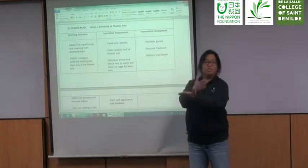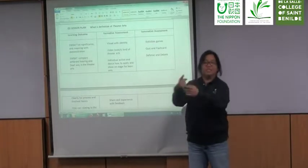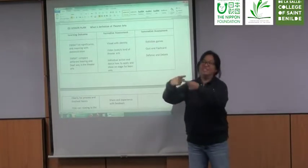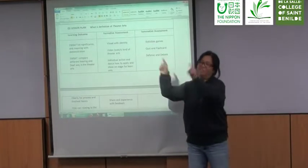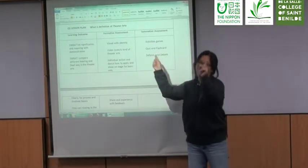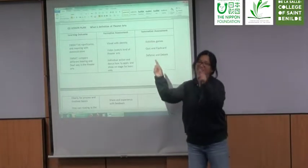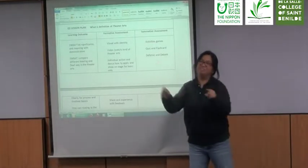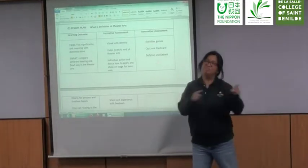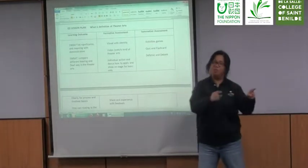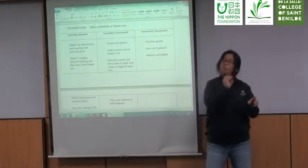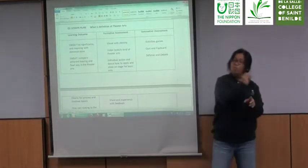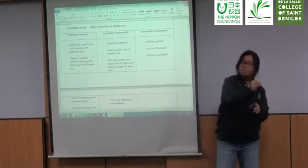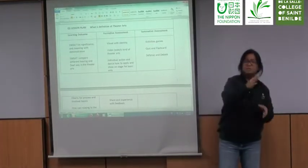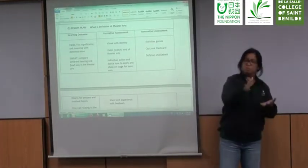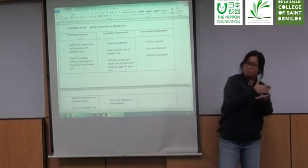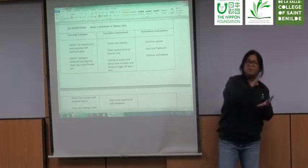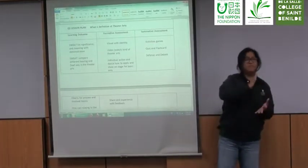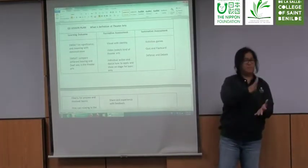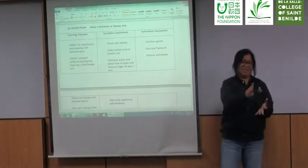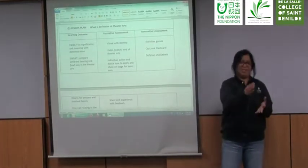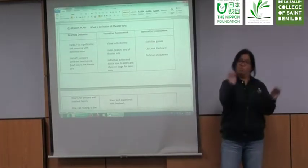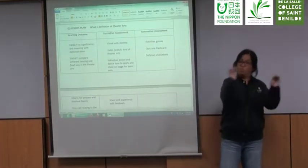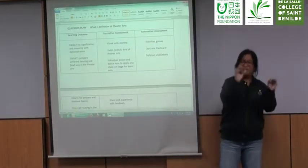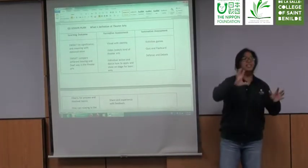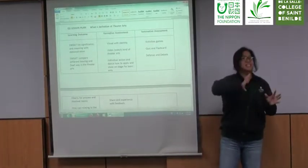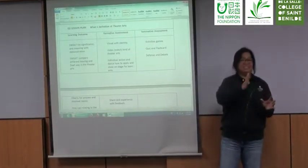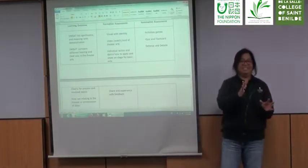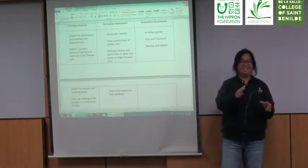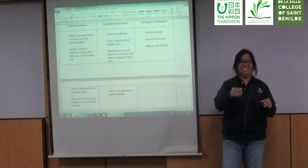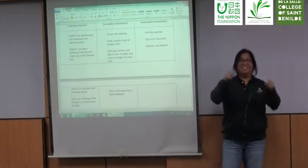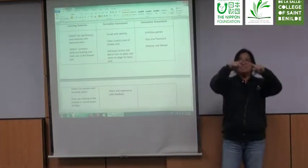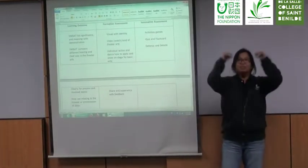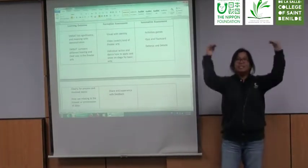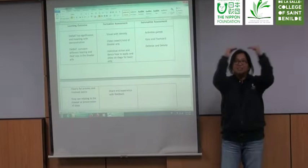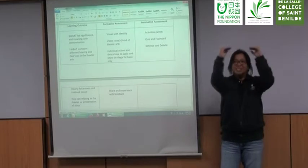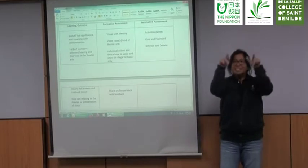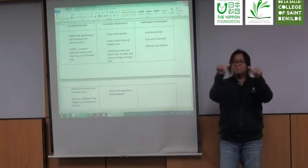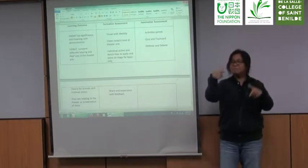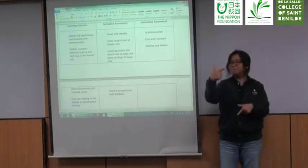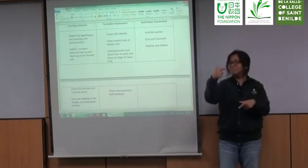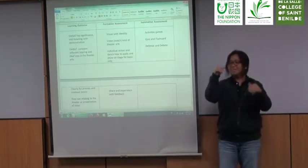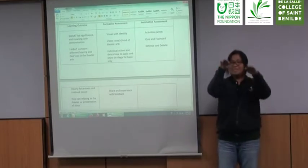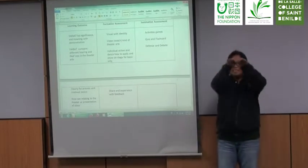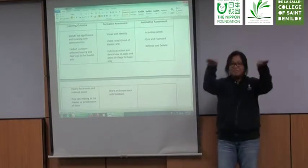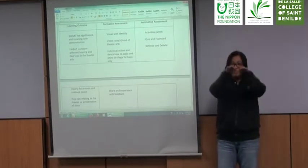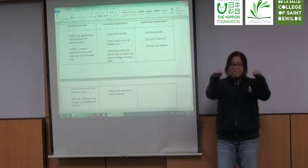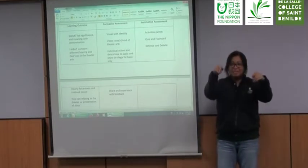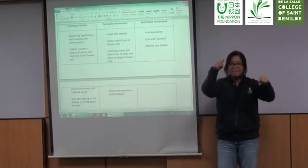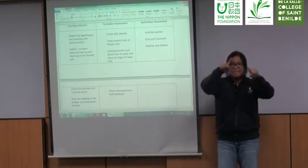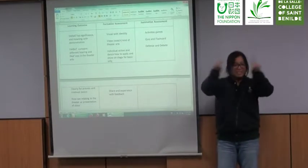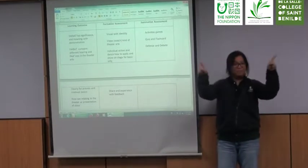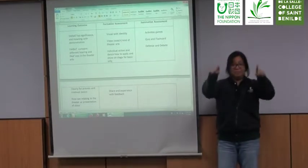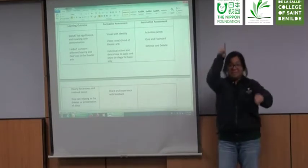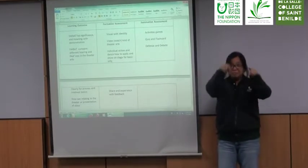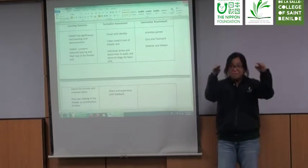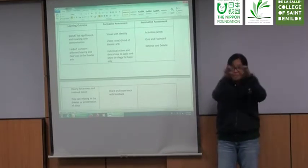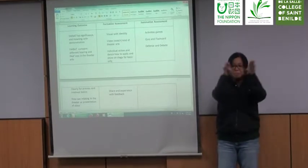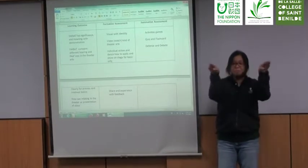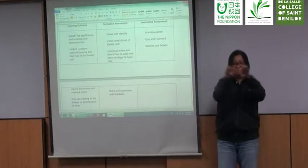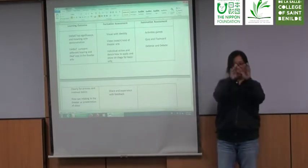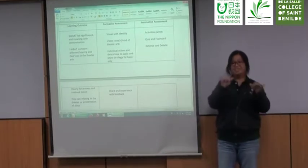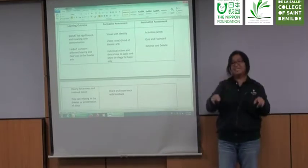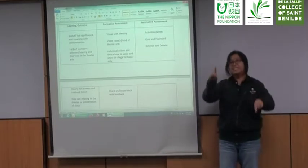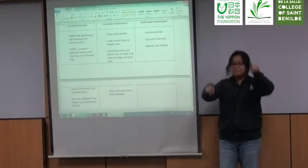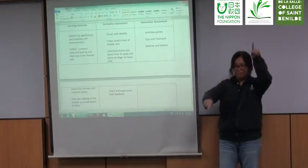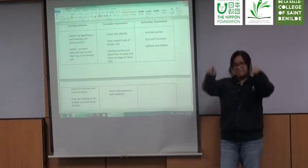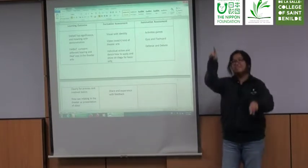Then hearing sounds, yes, there are sounds that create vibrations. So there are levels, some are